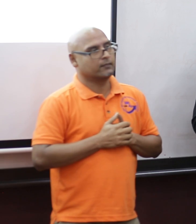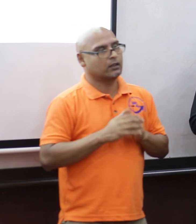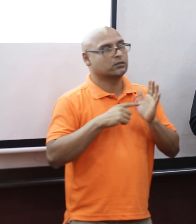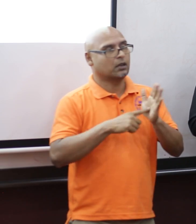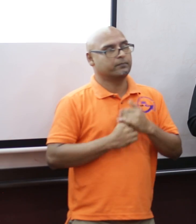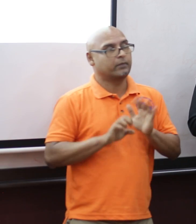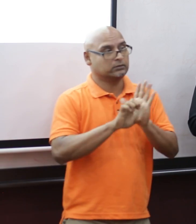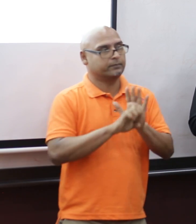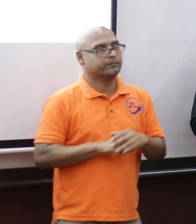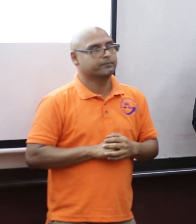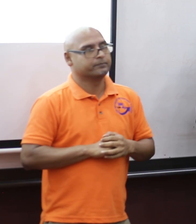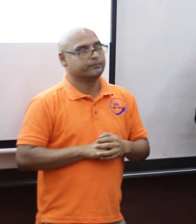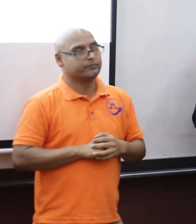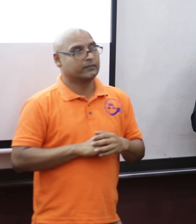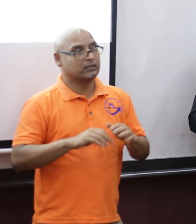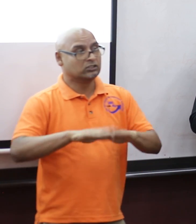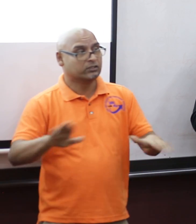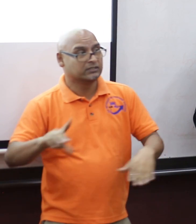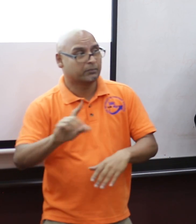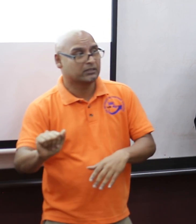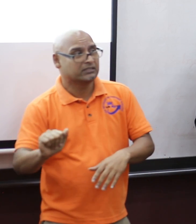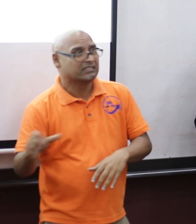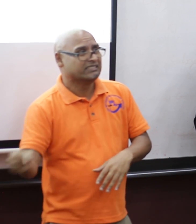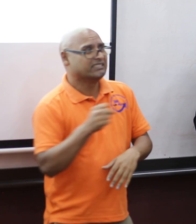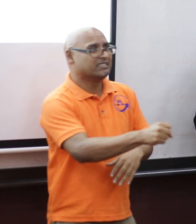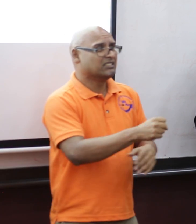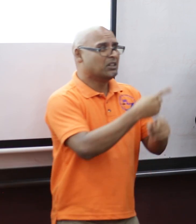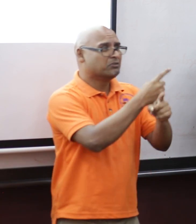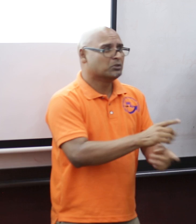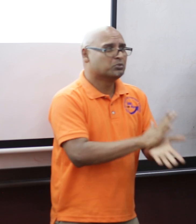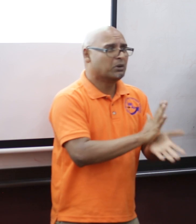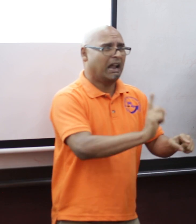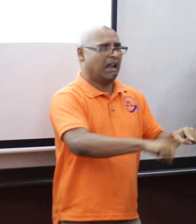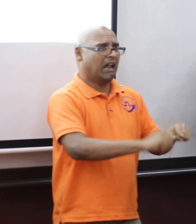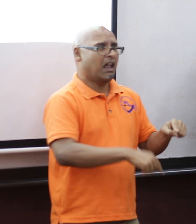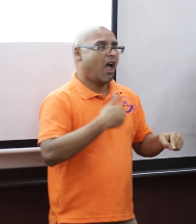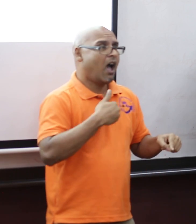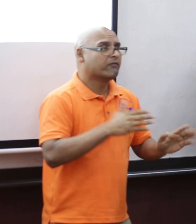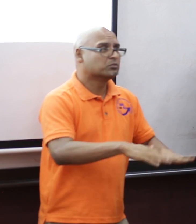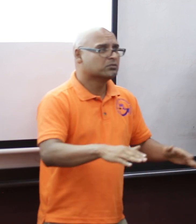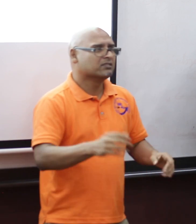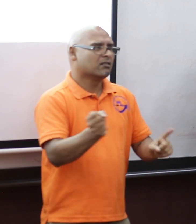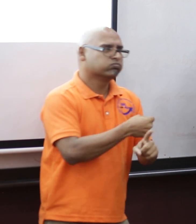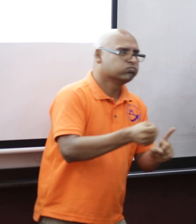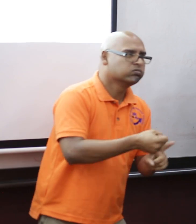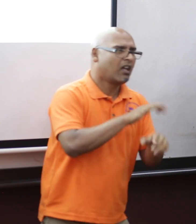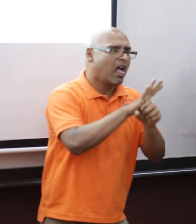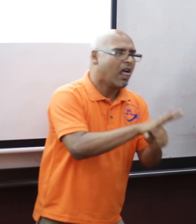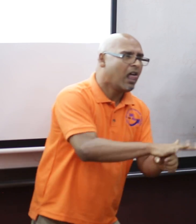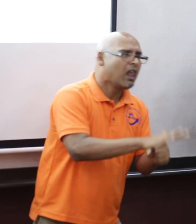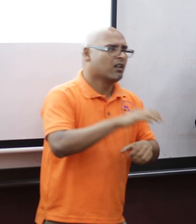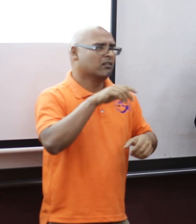bullied. A lot of children are bullied who don't have disabilities. What we have to do is put processes in place to stop the bullying